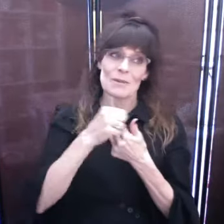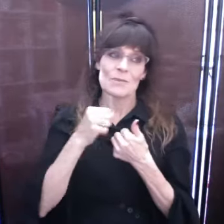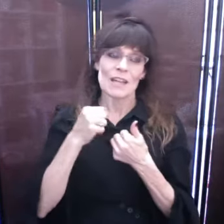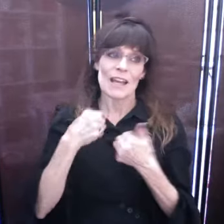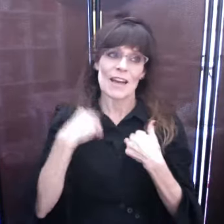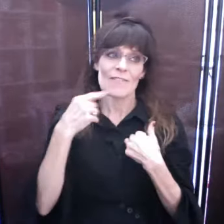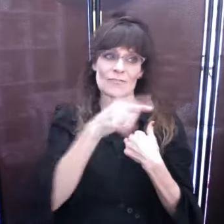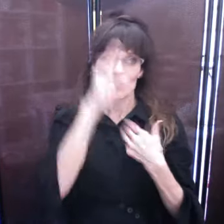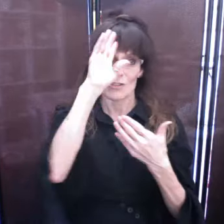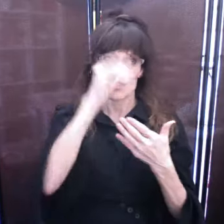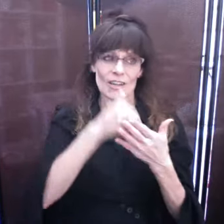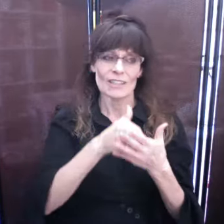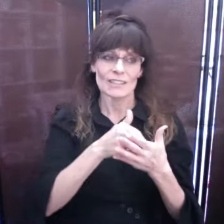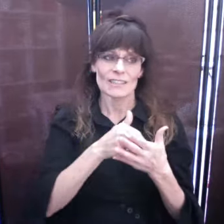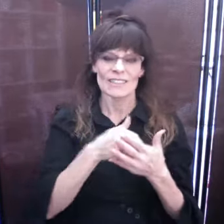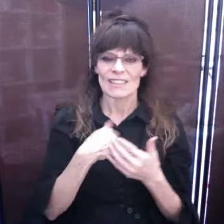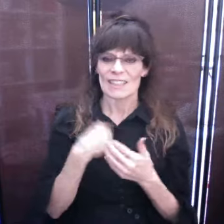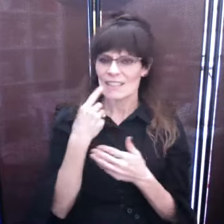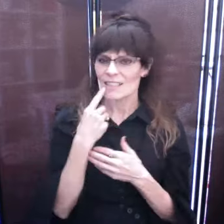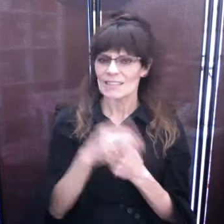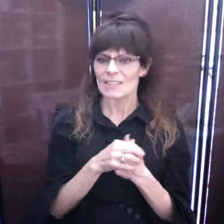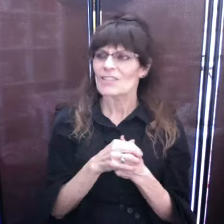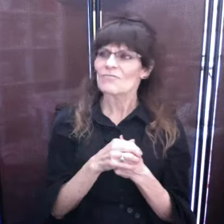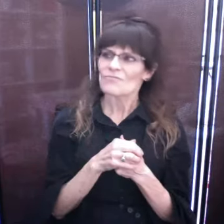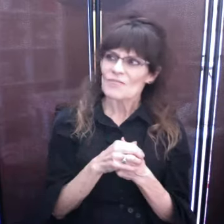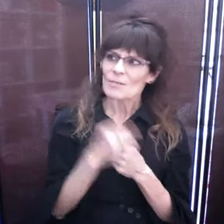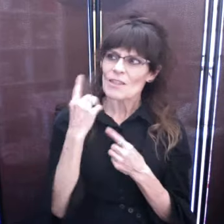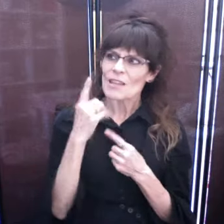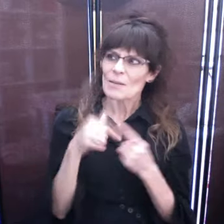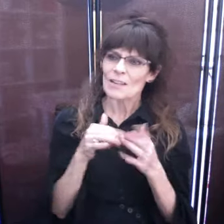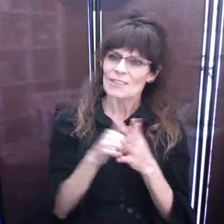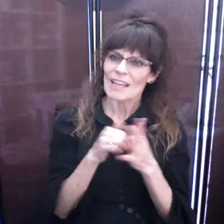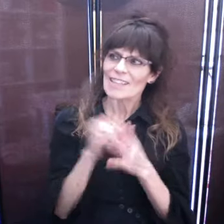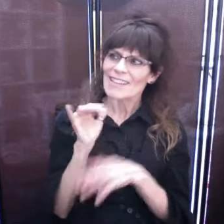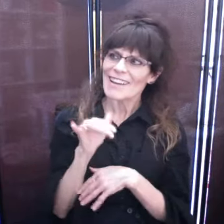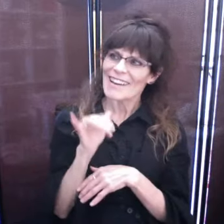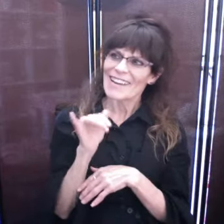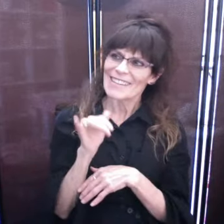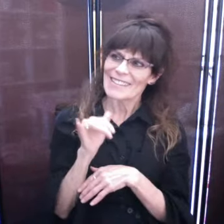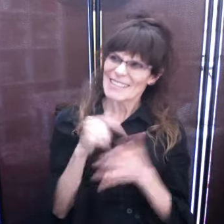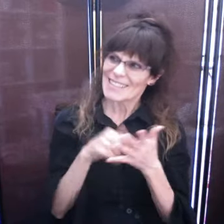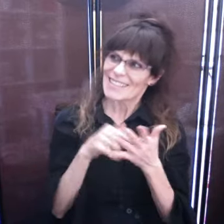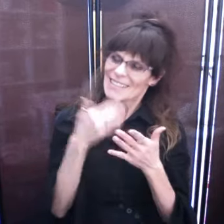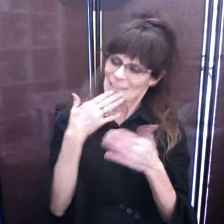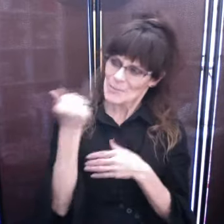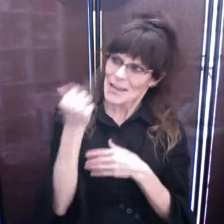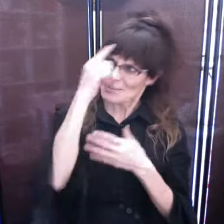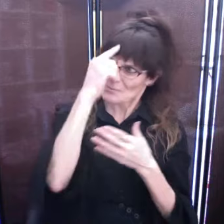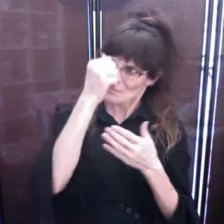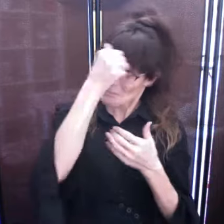And I thought, you know what? Let me think about that. So yeah, this would be our best memory, wouldn't it? And it